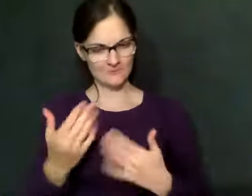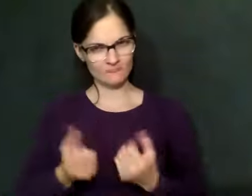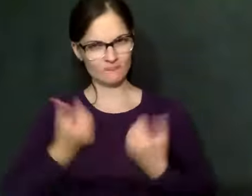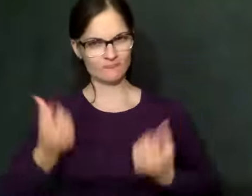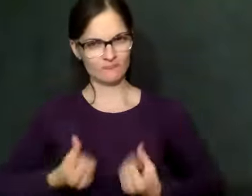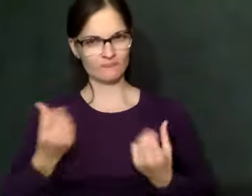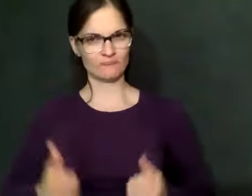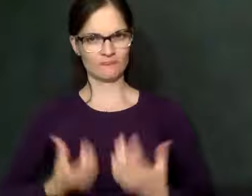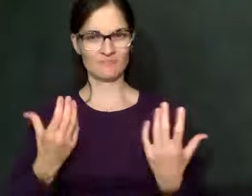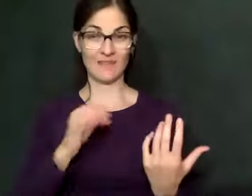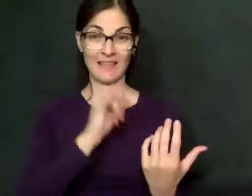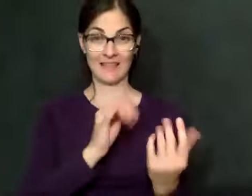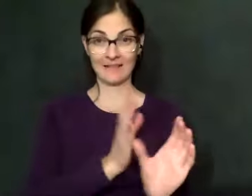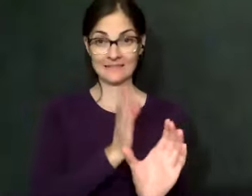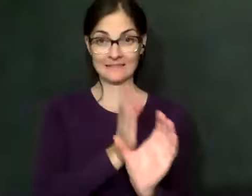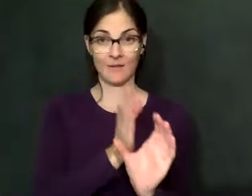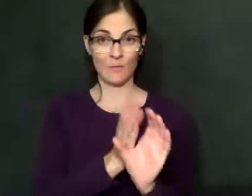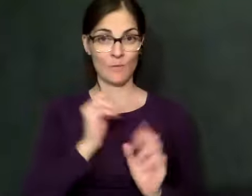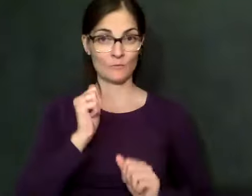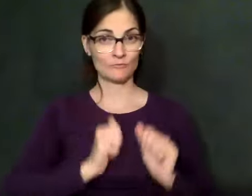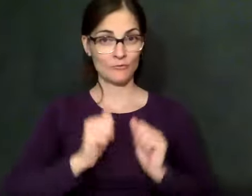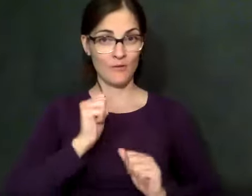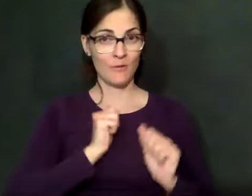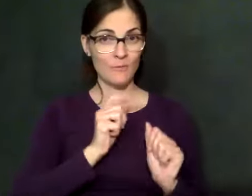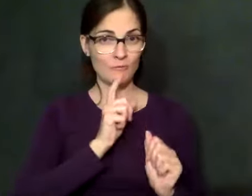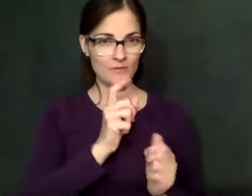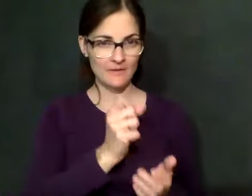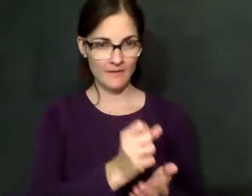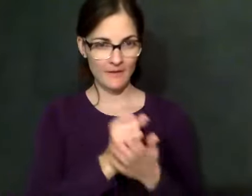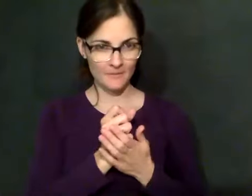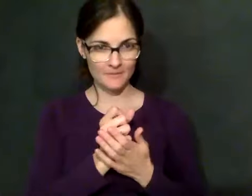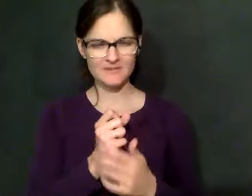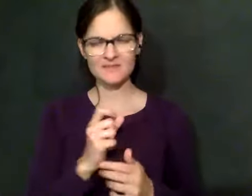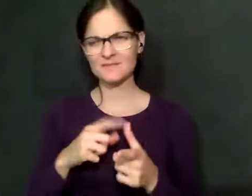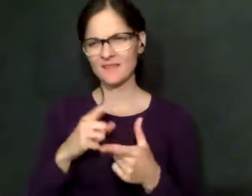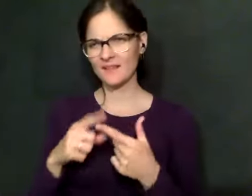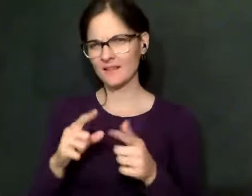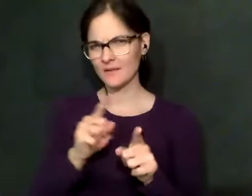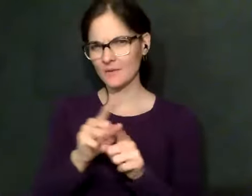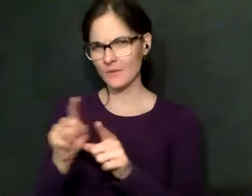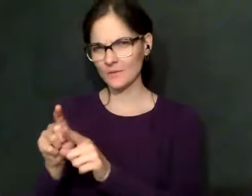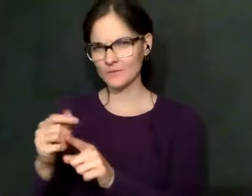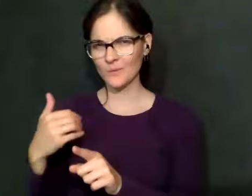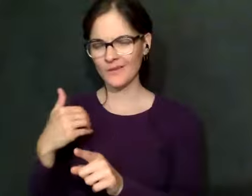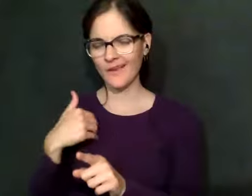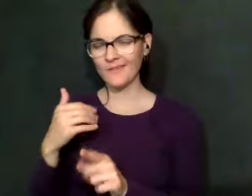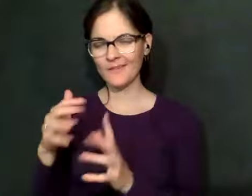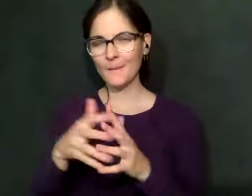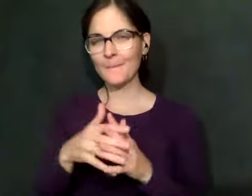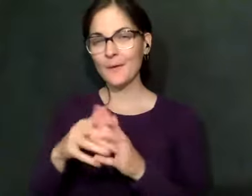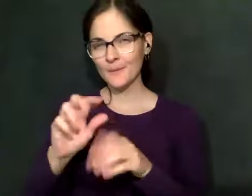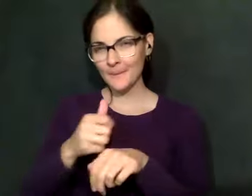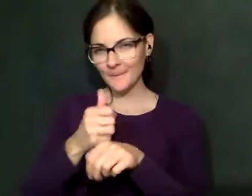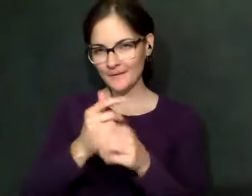in schools, and there was some other work. We had DARE, which is an American-based from way back then, Drug Abuse Resistance Education, and it came to New Zealand, and it